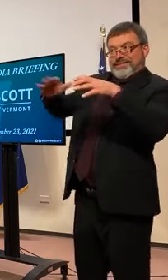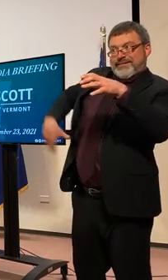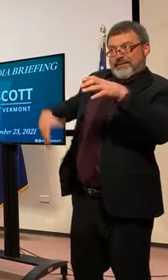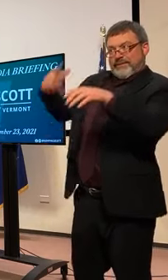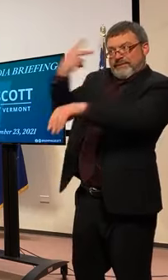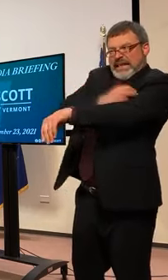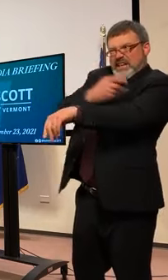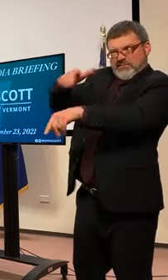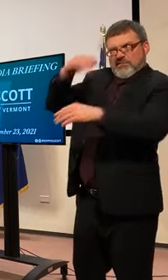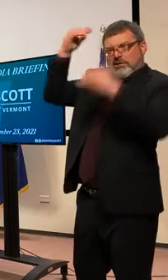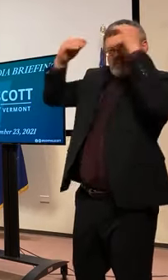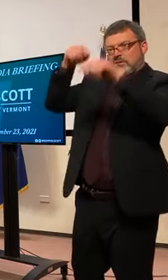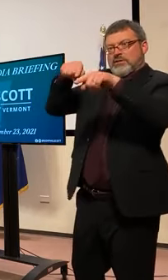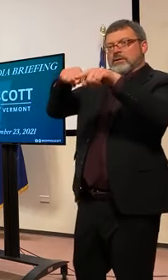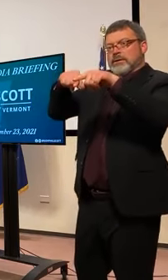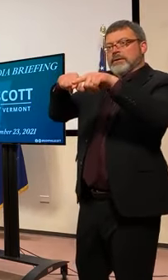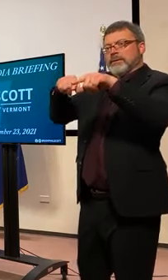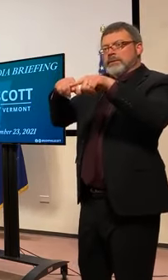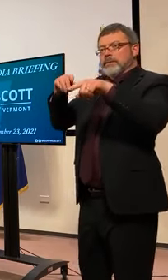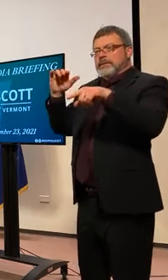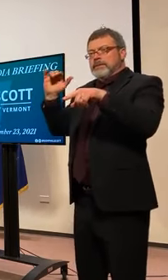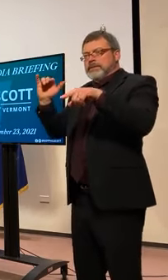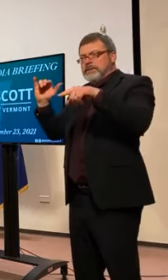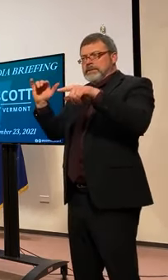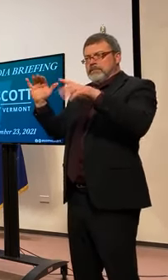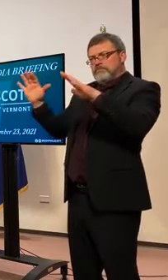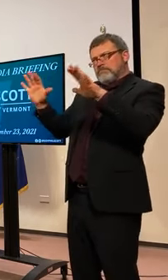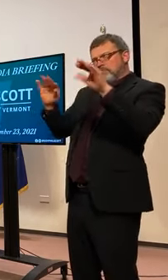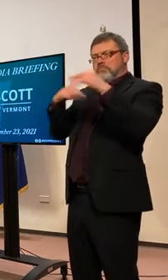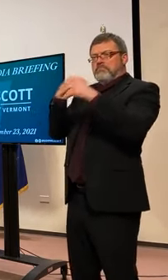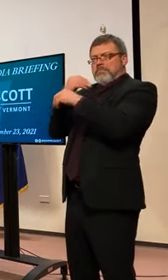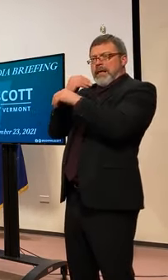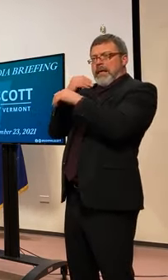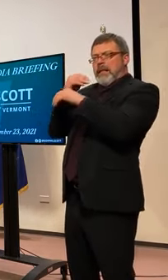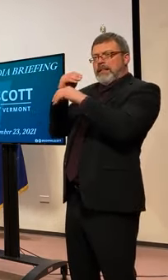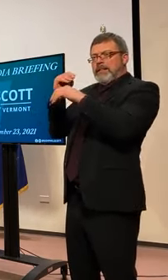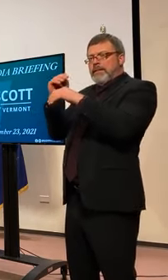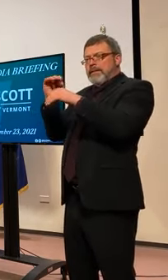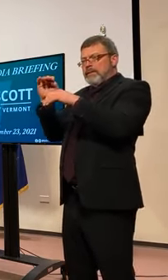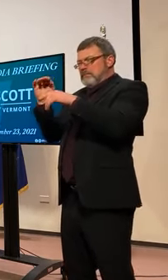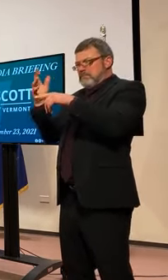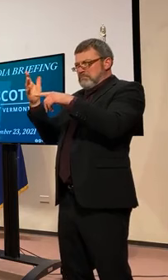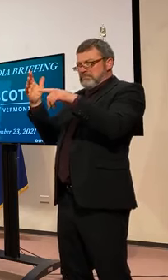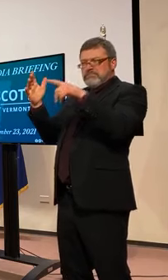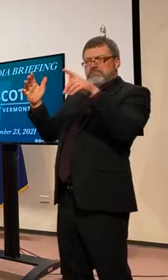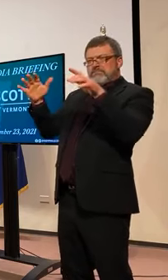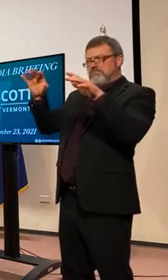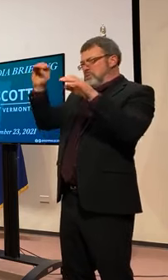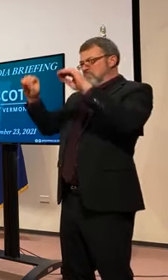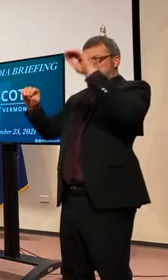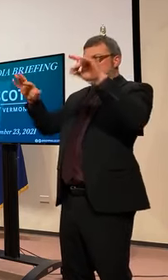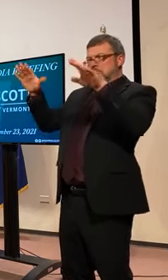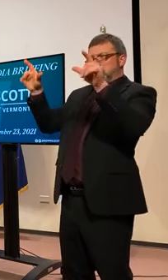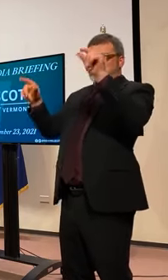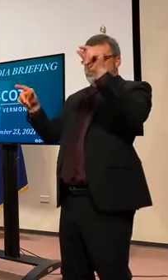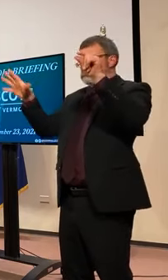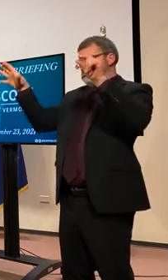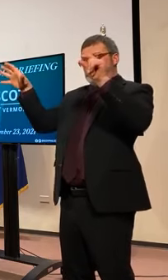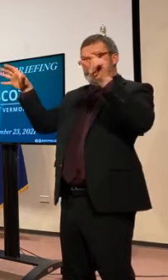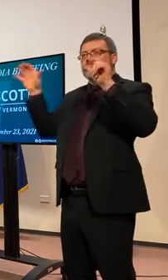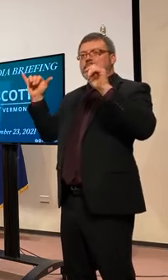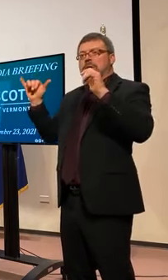whatever percentage of the 44,000, 60% of the 44,000 kids that are not